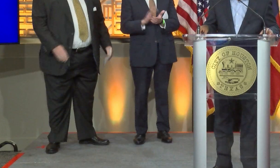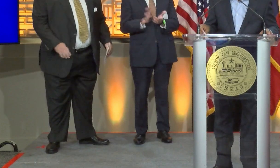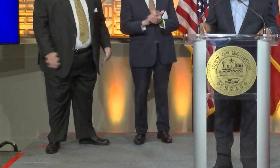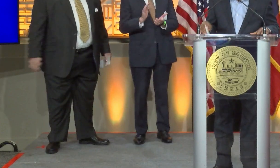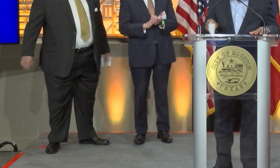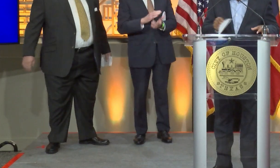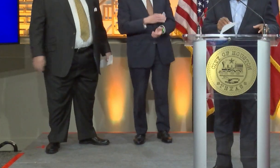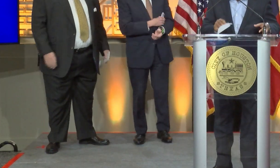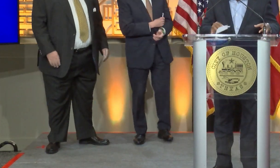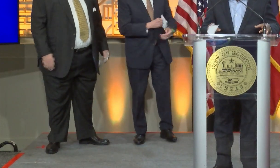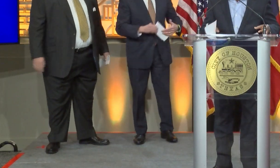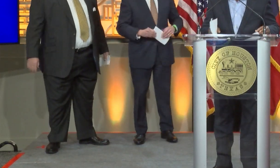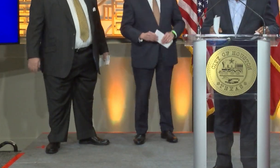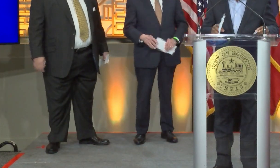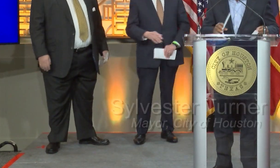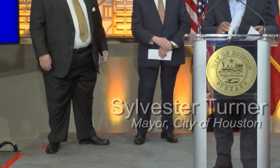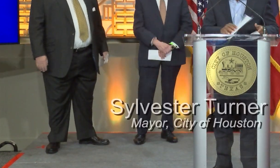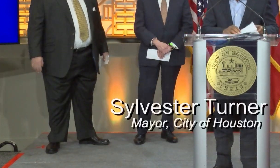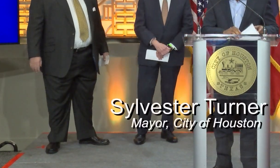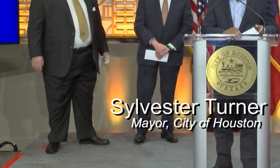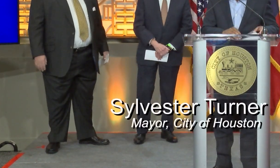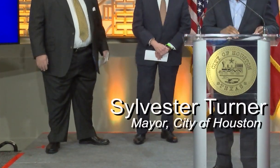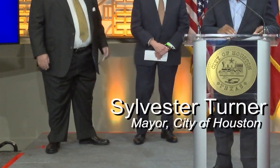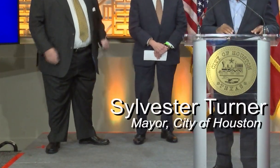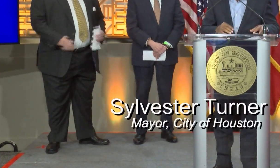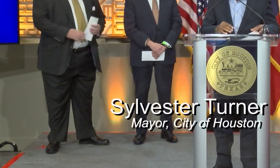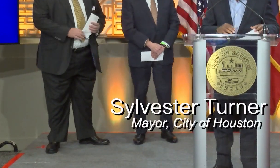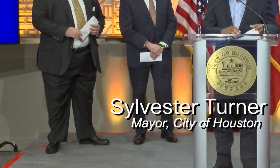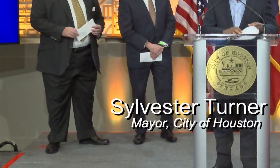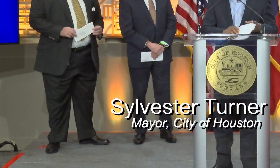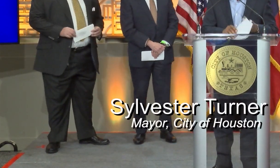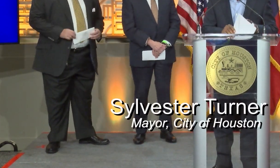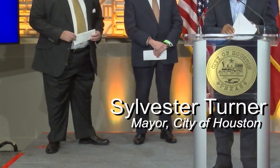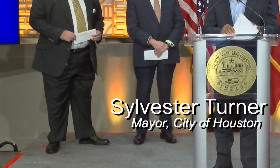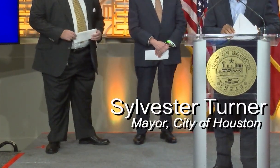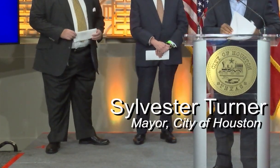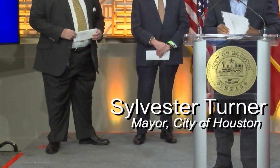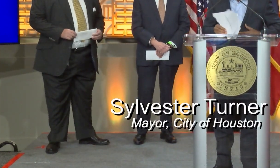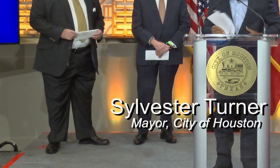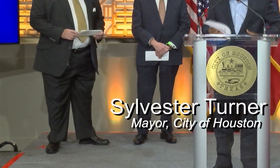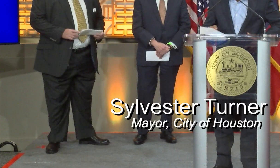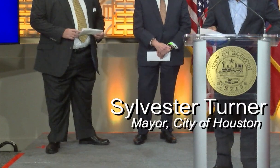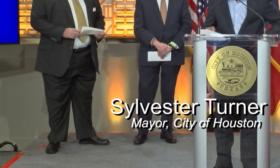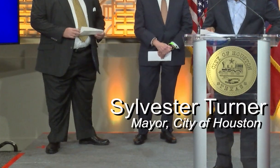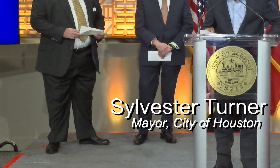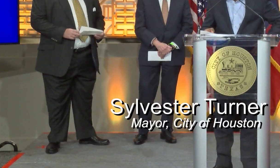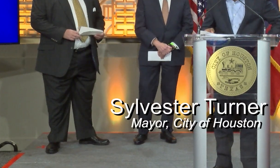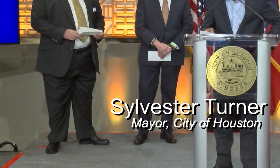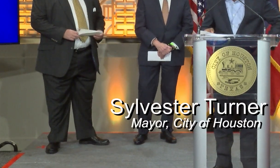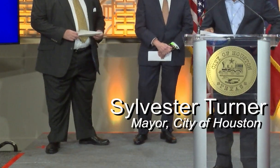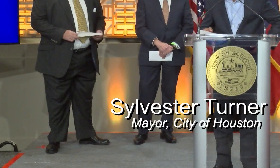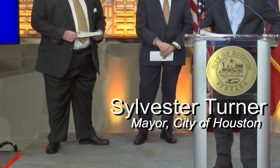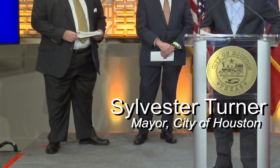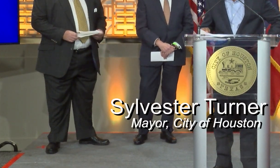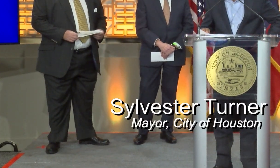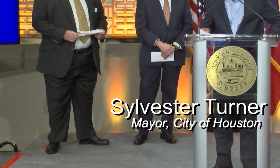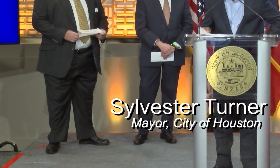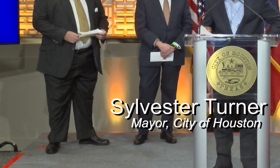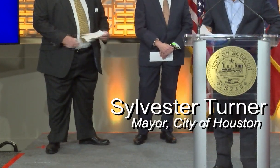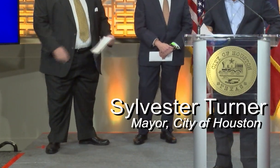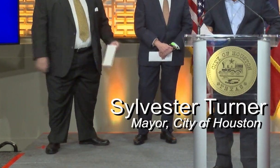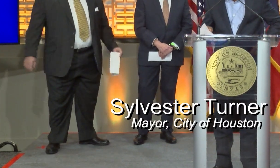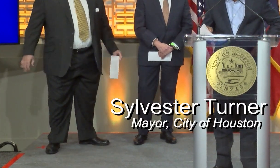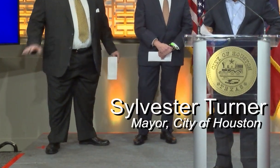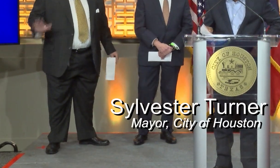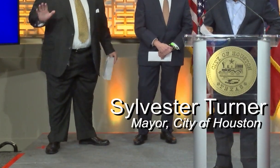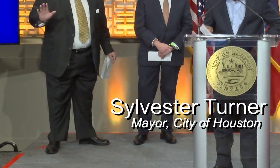Thank you. Thank you very much, and thank you, Susan. And I'm here with Jim Hickey, with Cigna